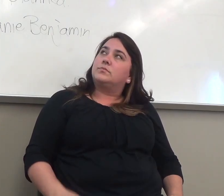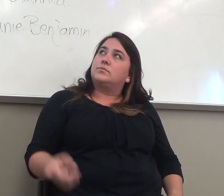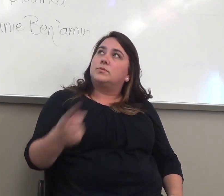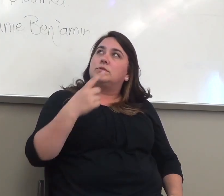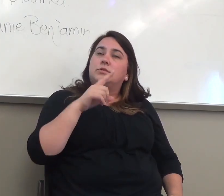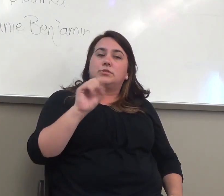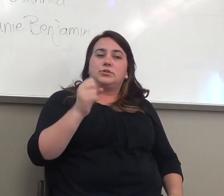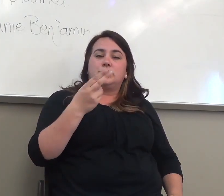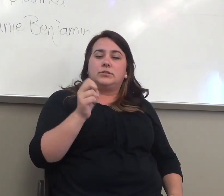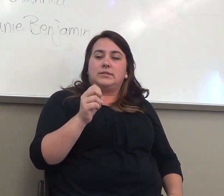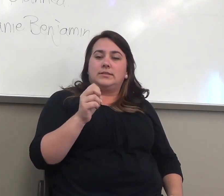screen.